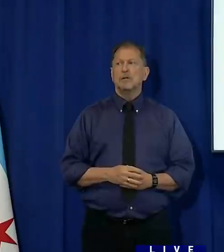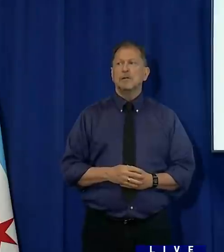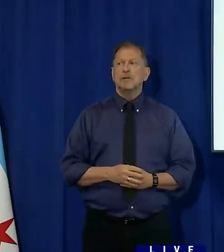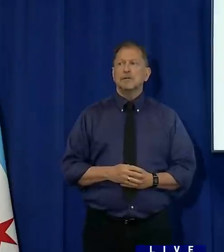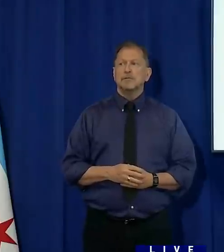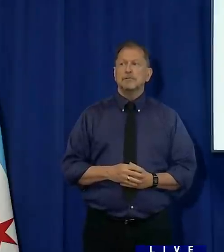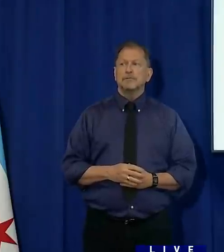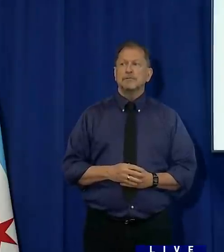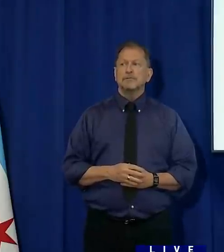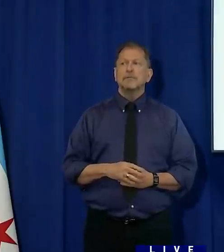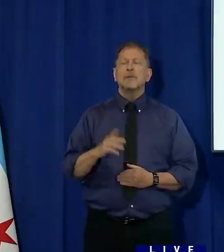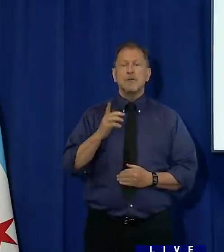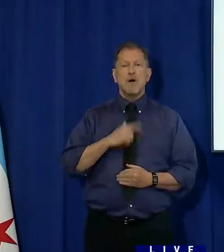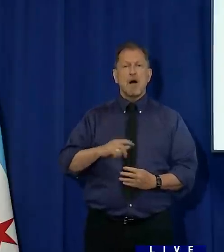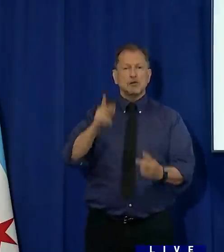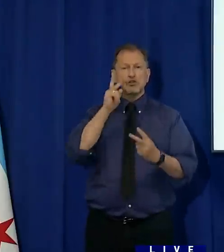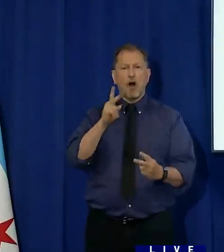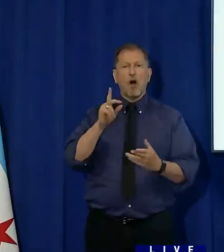I have watched her